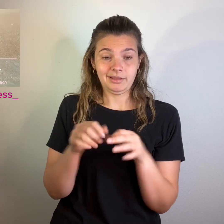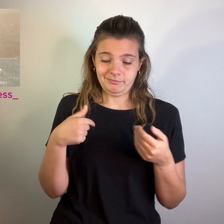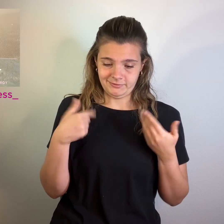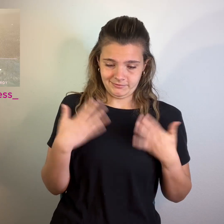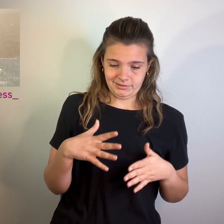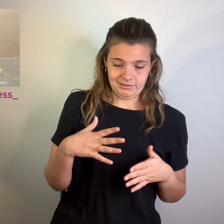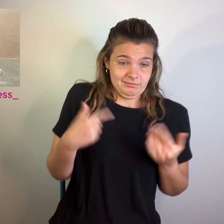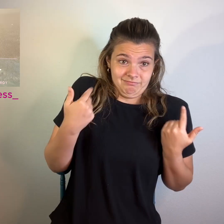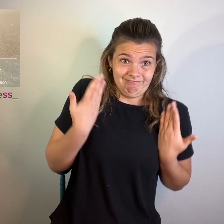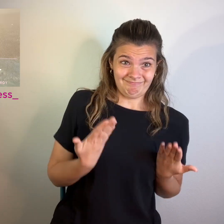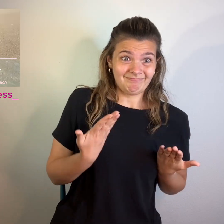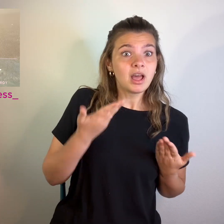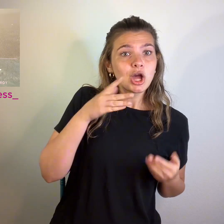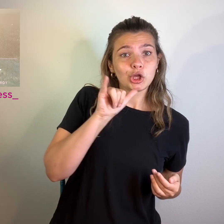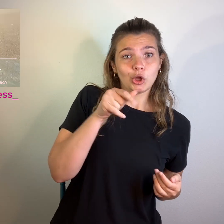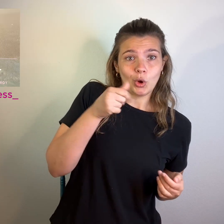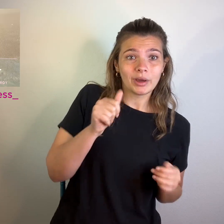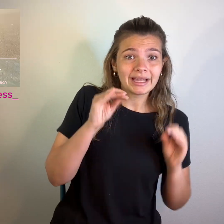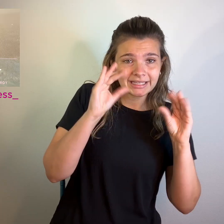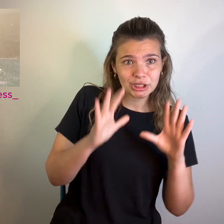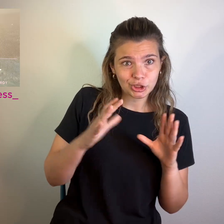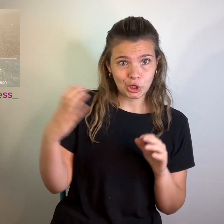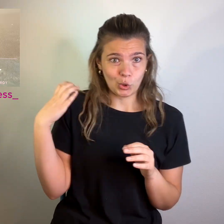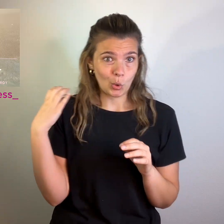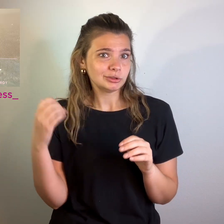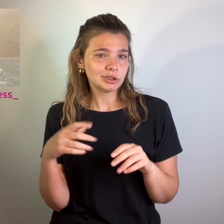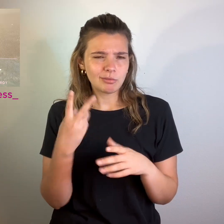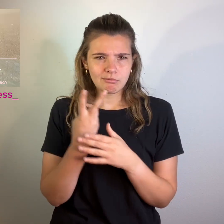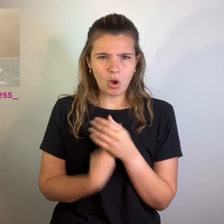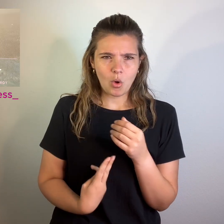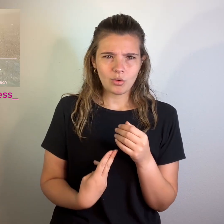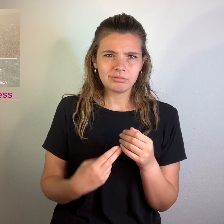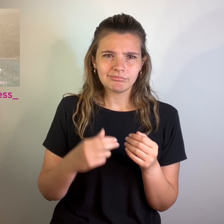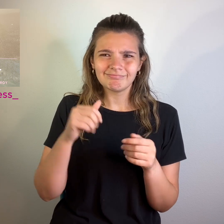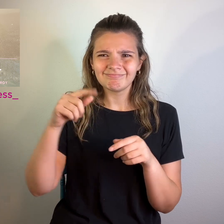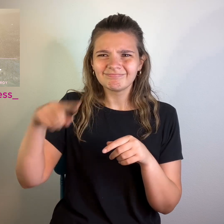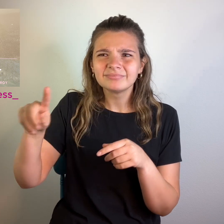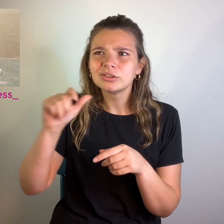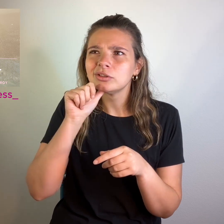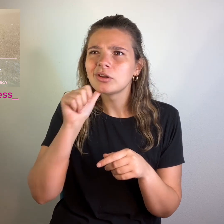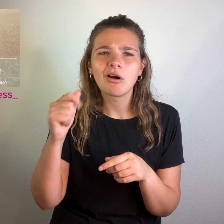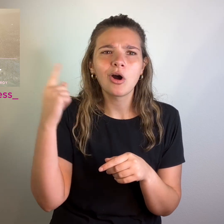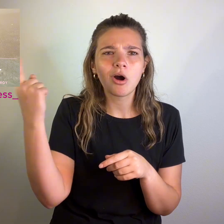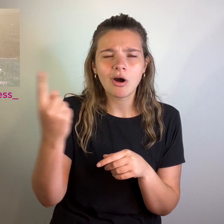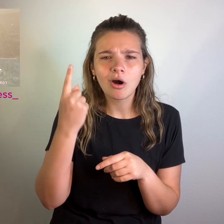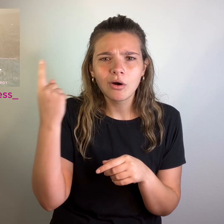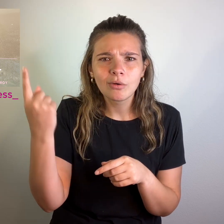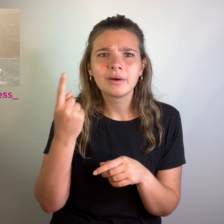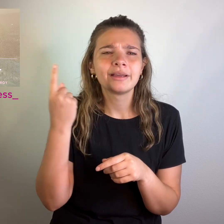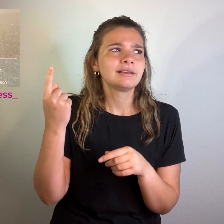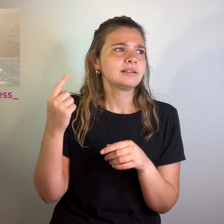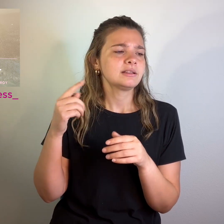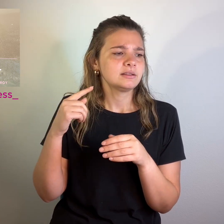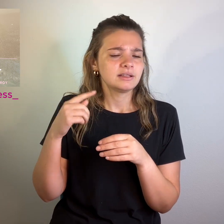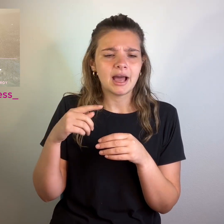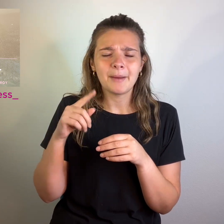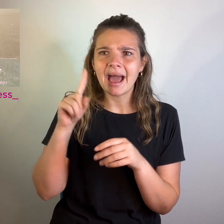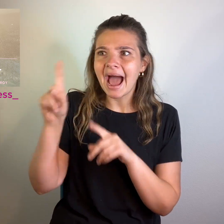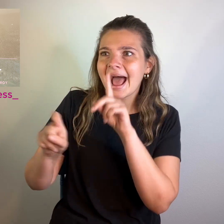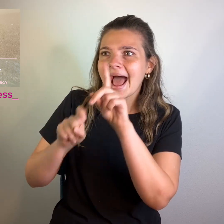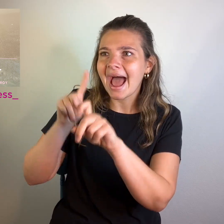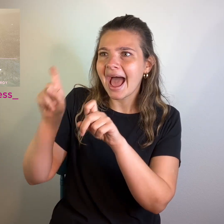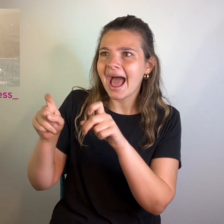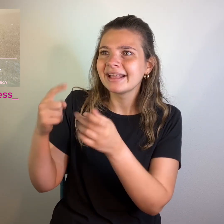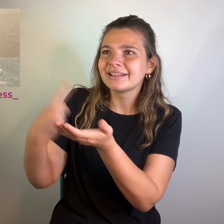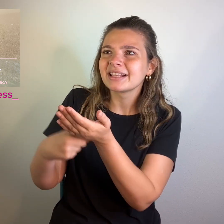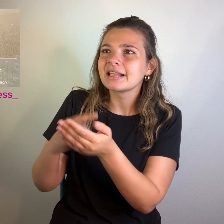a coach, is that not everybody has somebody where they are asked about themselves. They're given permission to talk about things